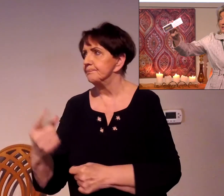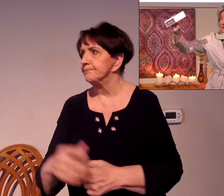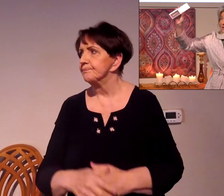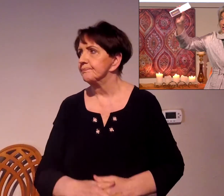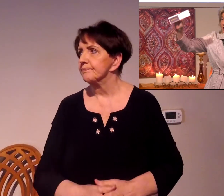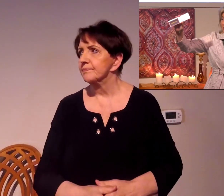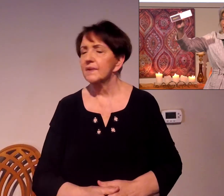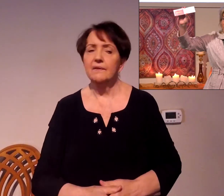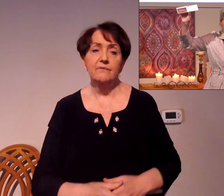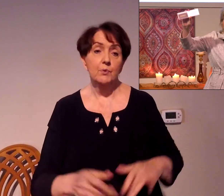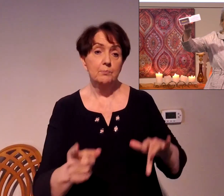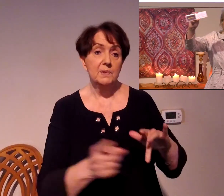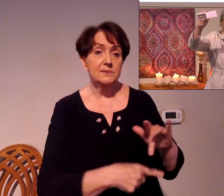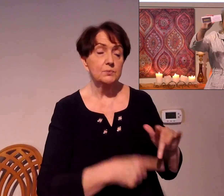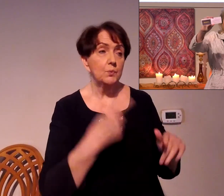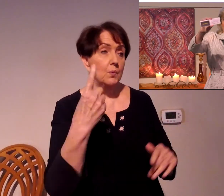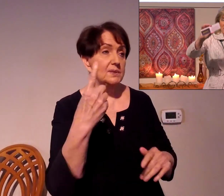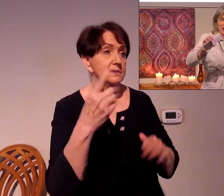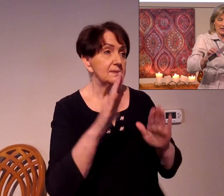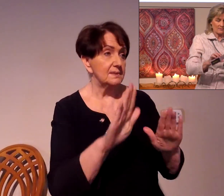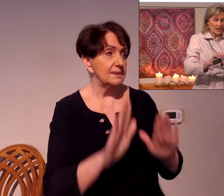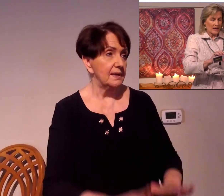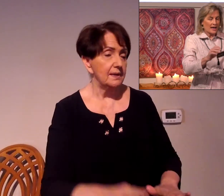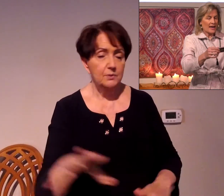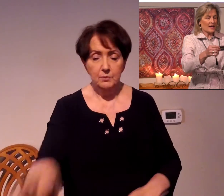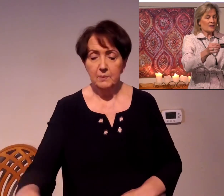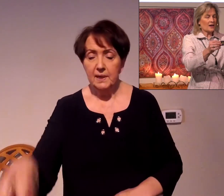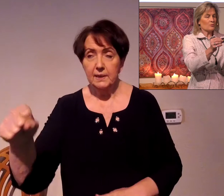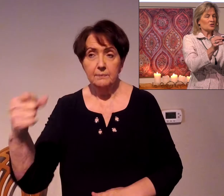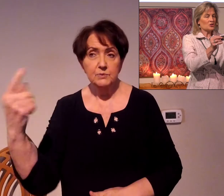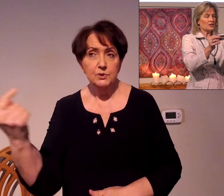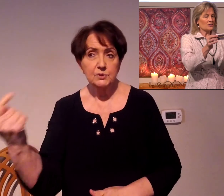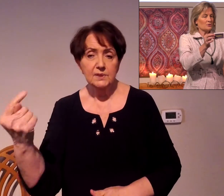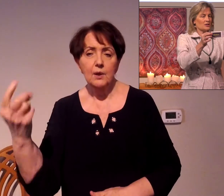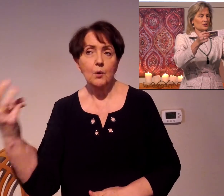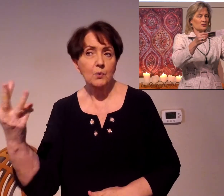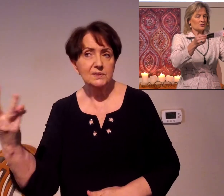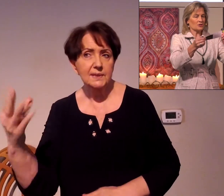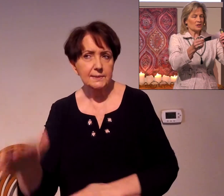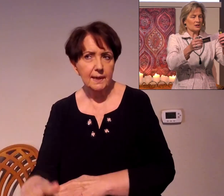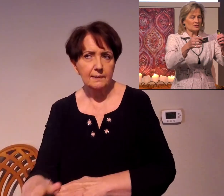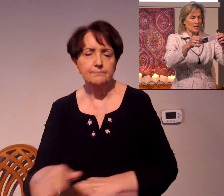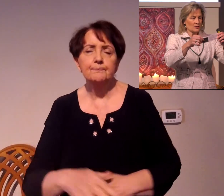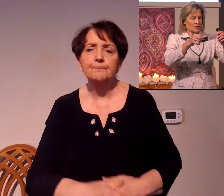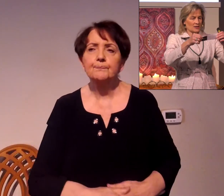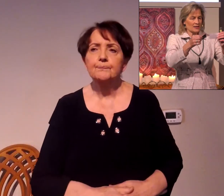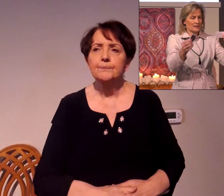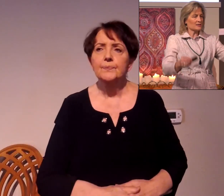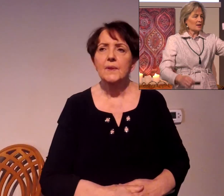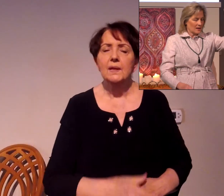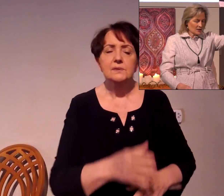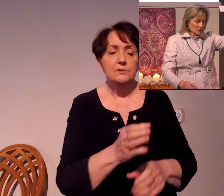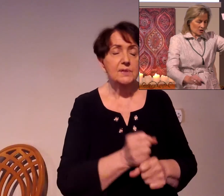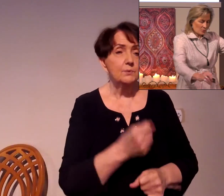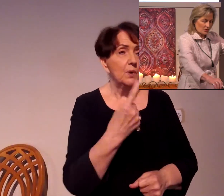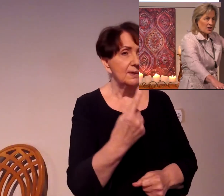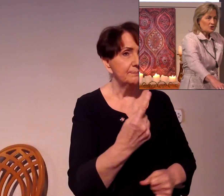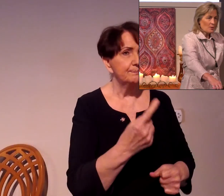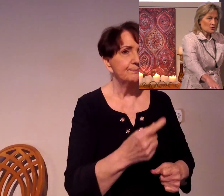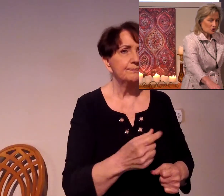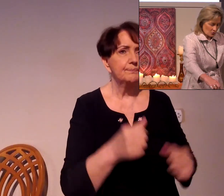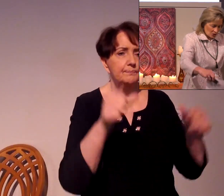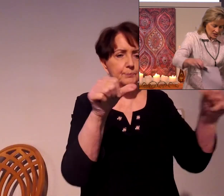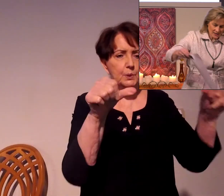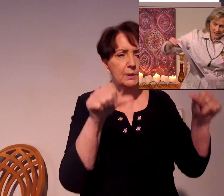happen to miss a Sunday, you can pick it up on Tuesday night or Wednesday night. And what you're going to do is you're going to take one of these and you're going to put it